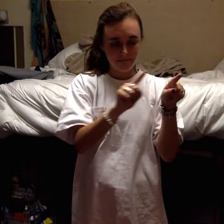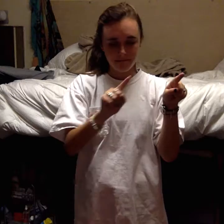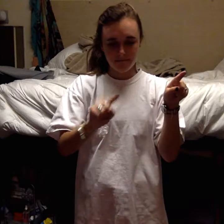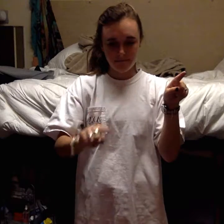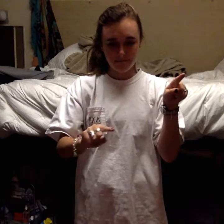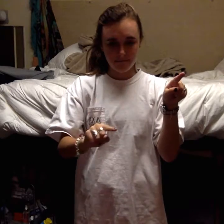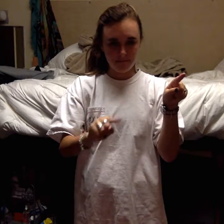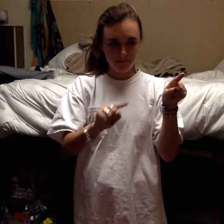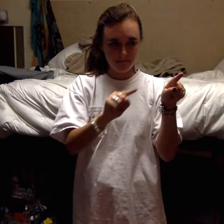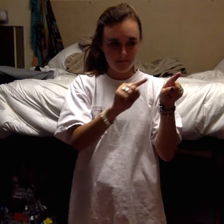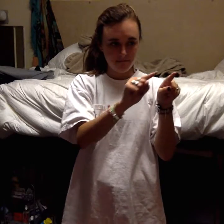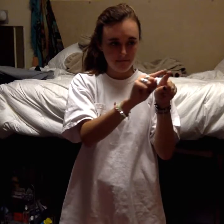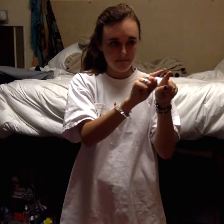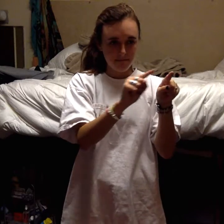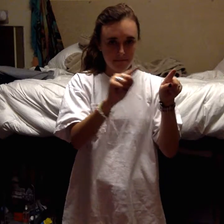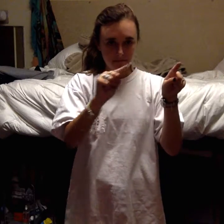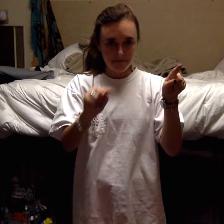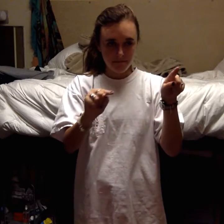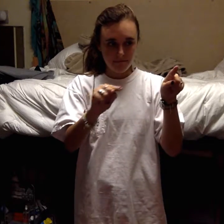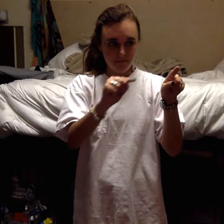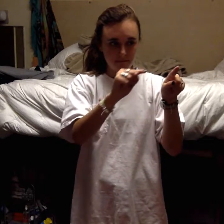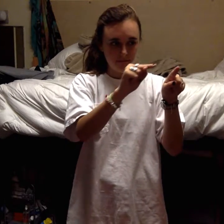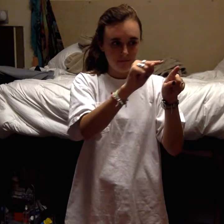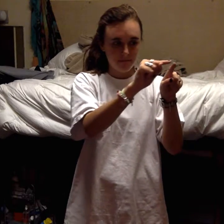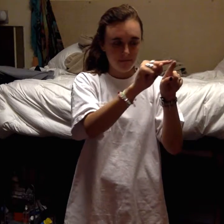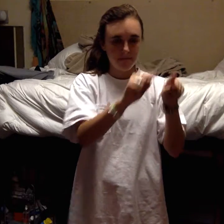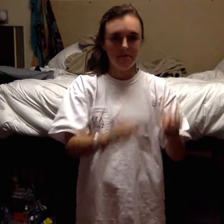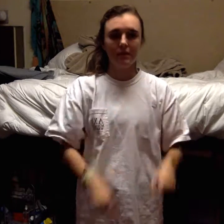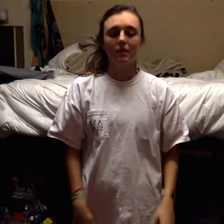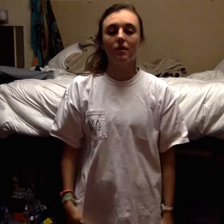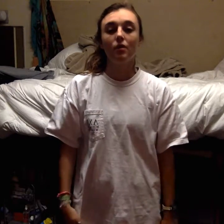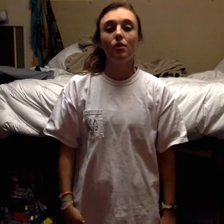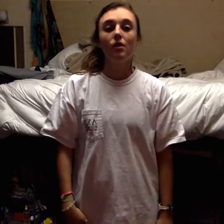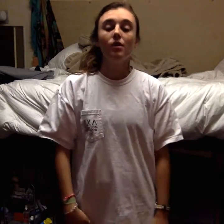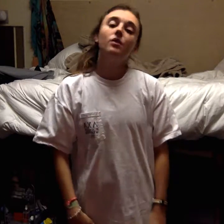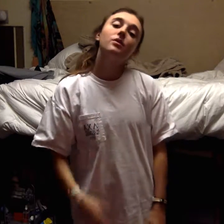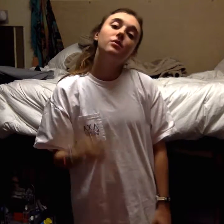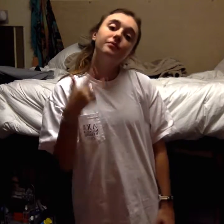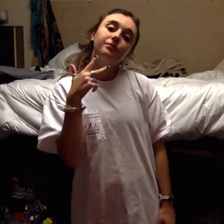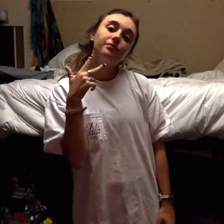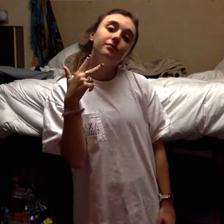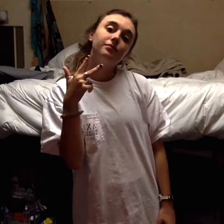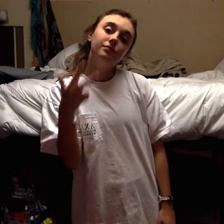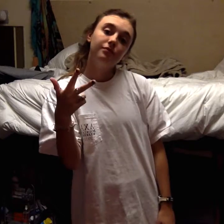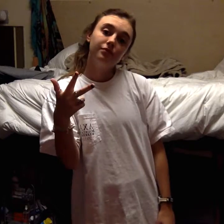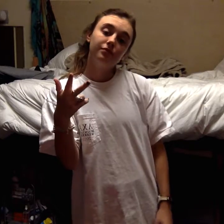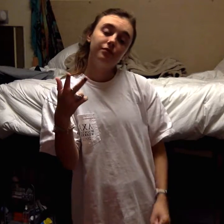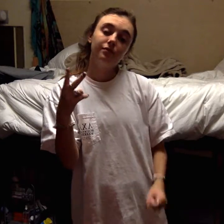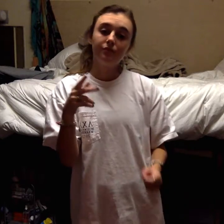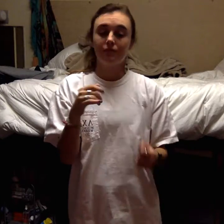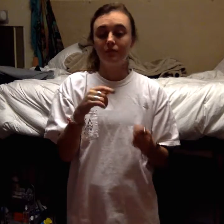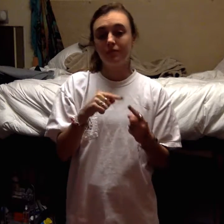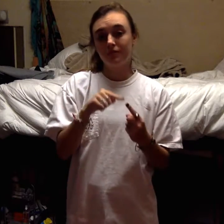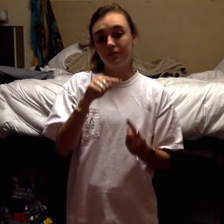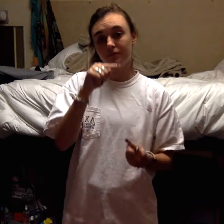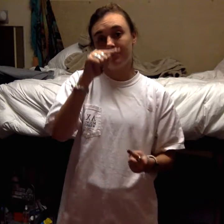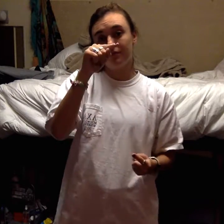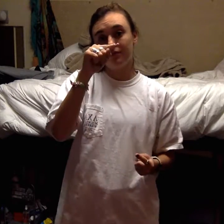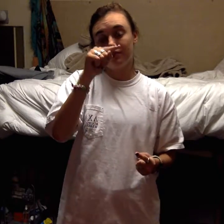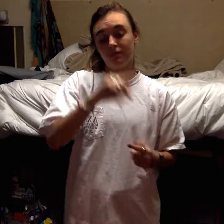Good. We're only putting 3 lines because we only see 3 corners. That other corner we can't see because we're